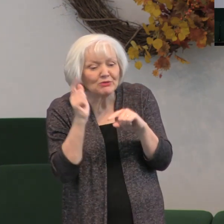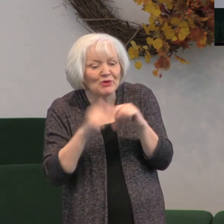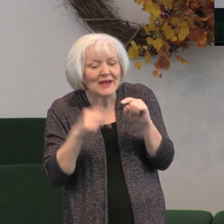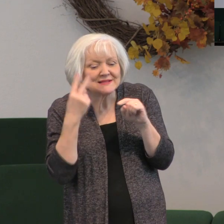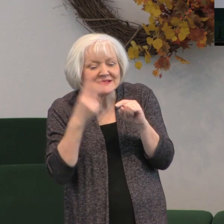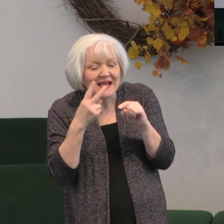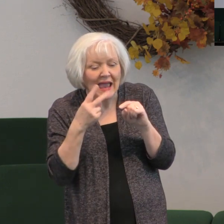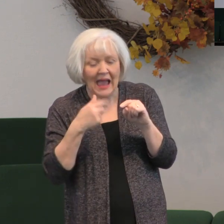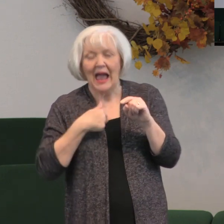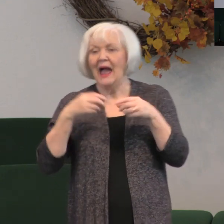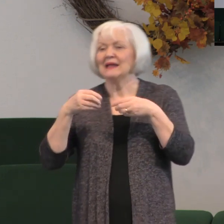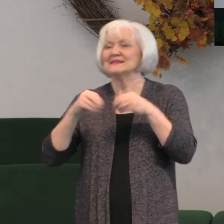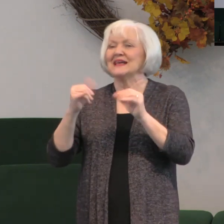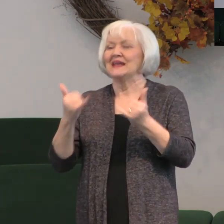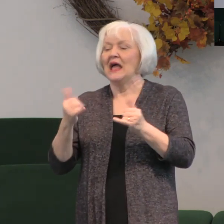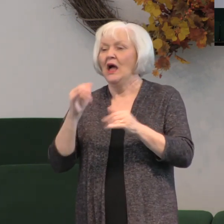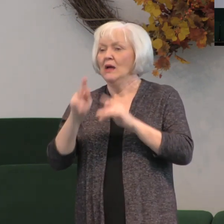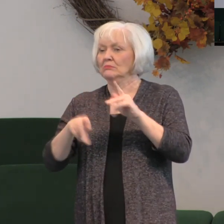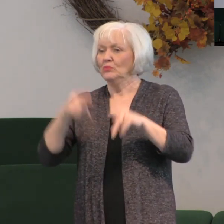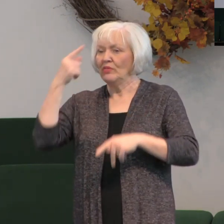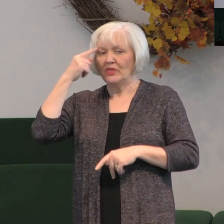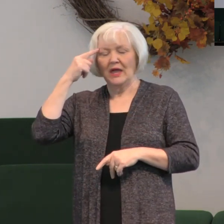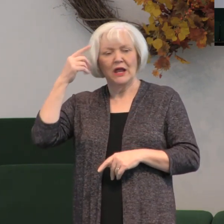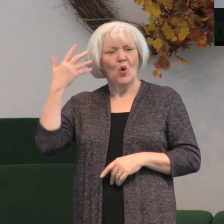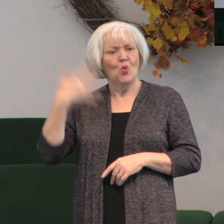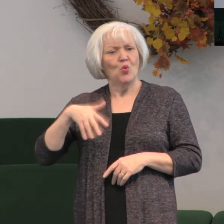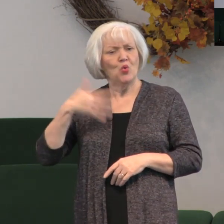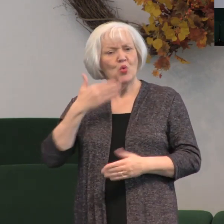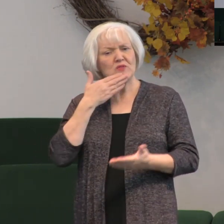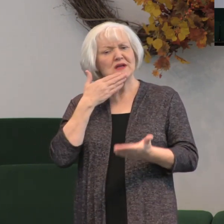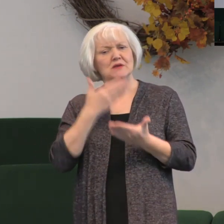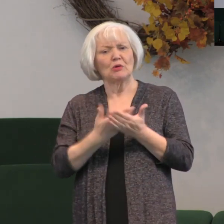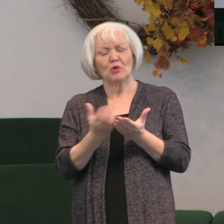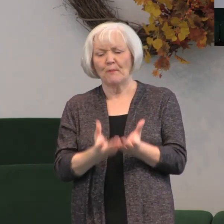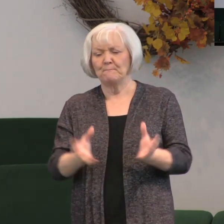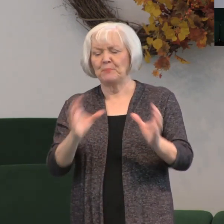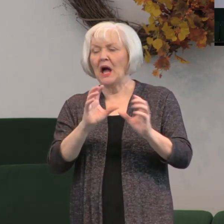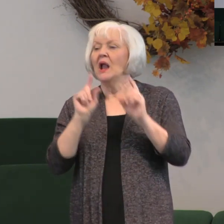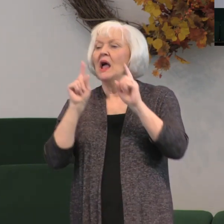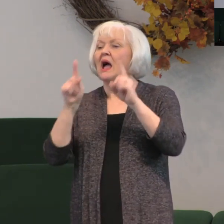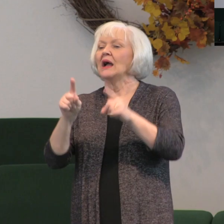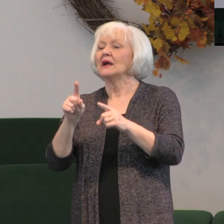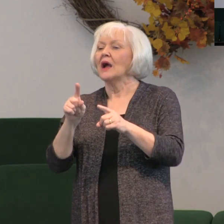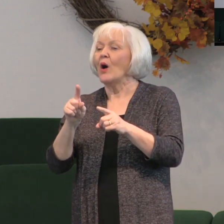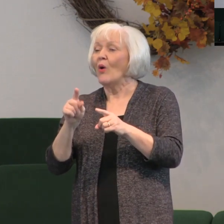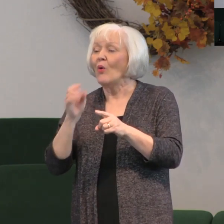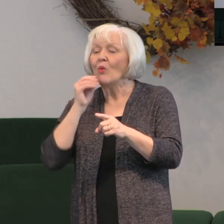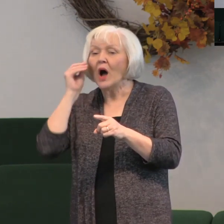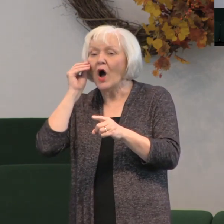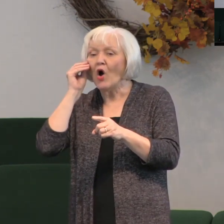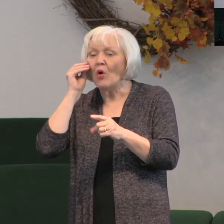sell it people would think that they're buying a good product and when they would get home and heat it up the wax